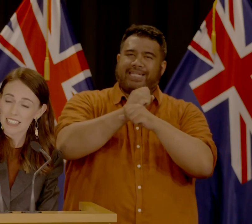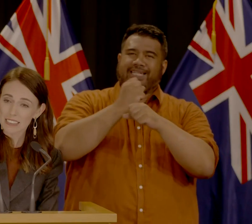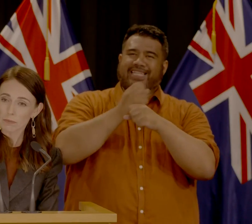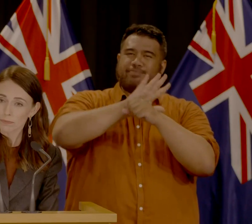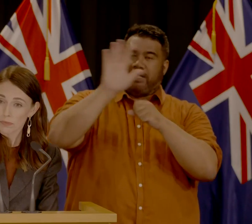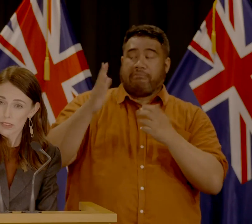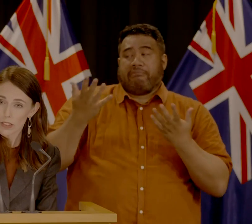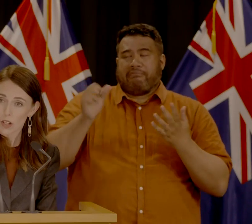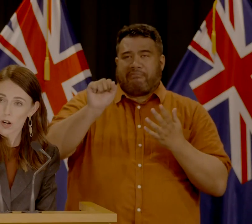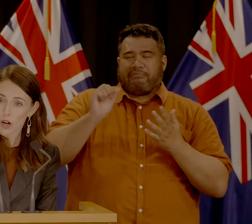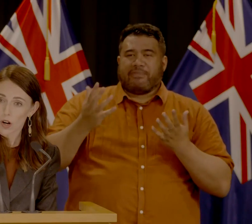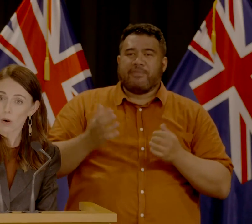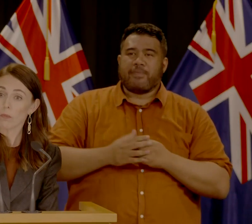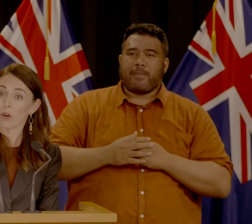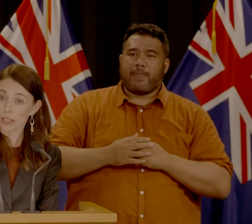Yes?